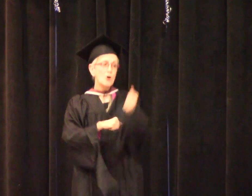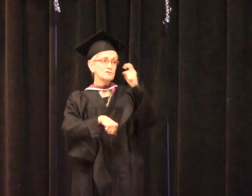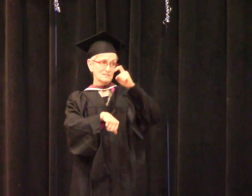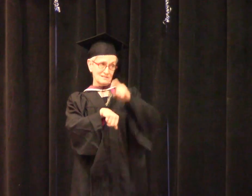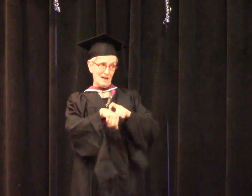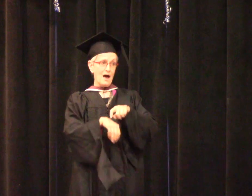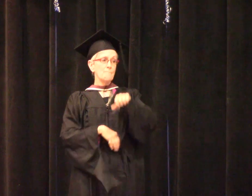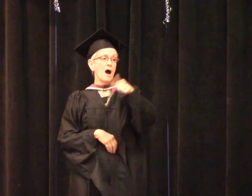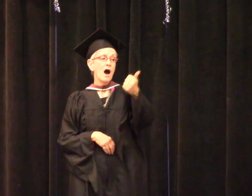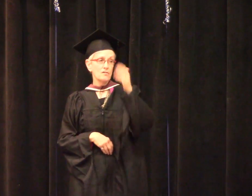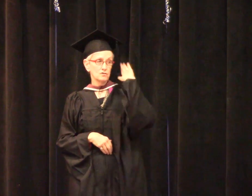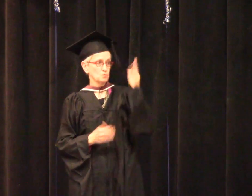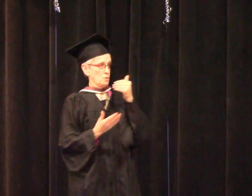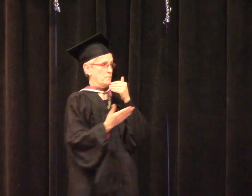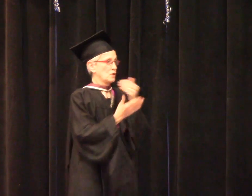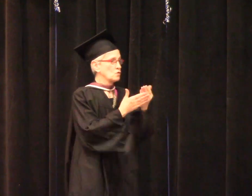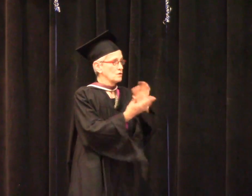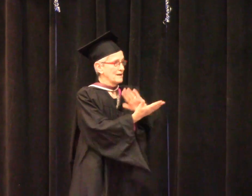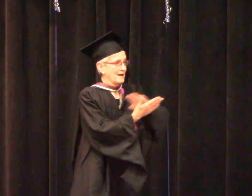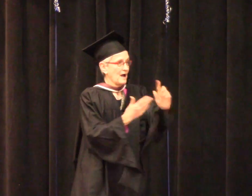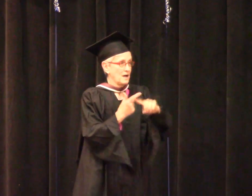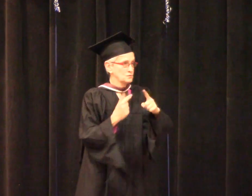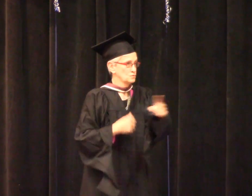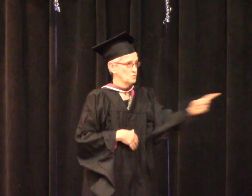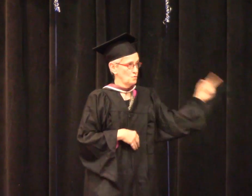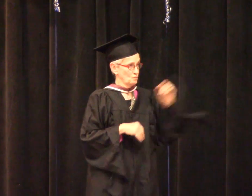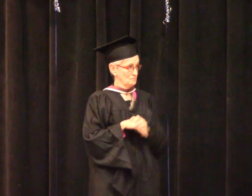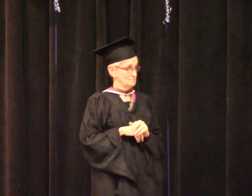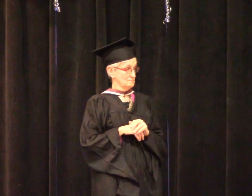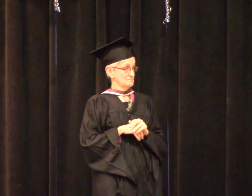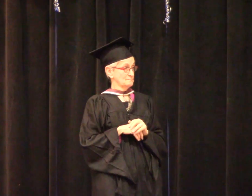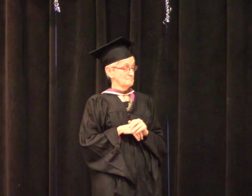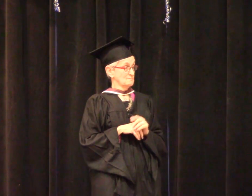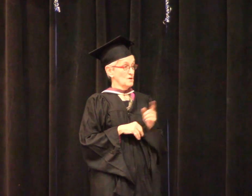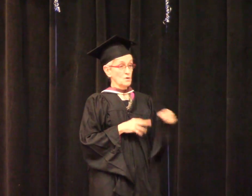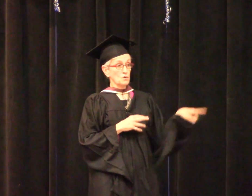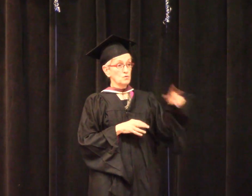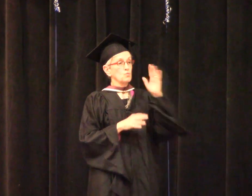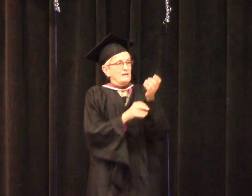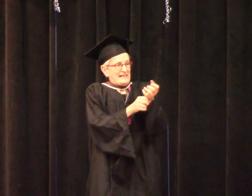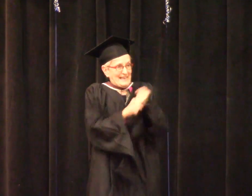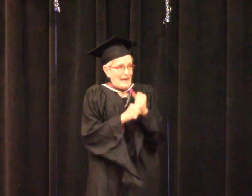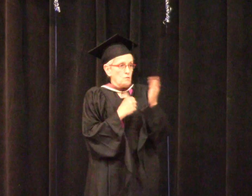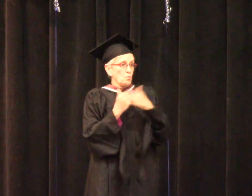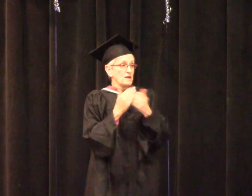others, most of the time, others will be kind, helpful, and good to you.